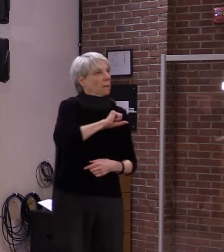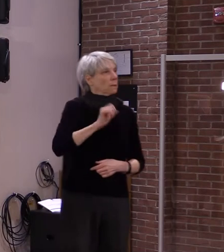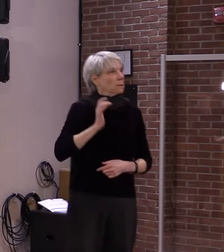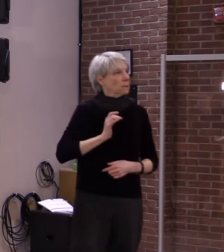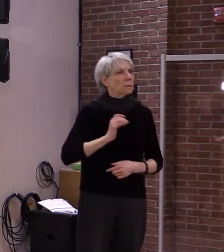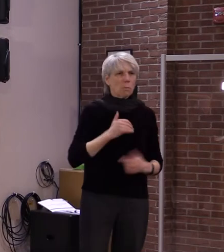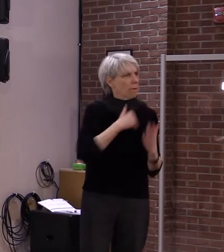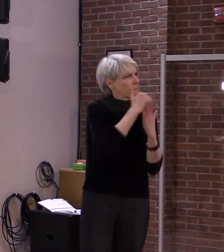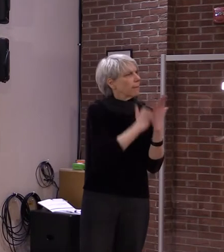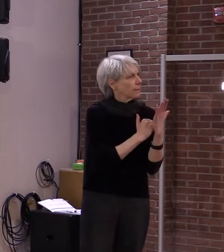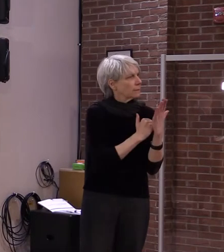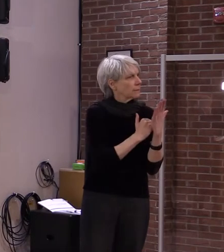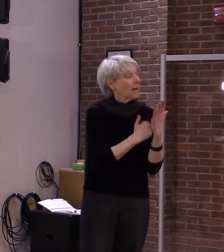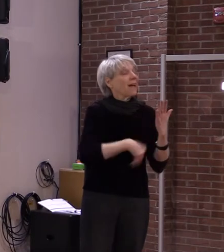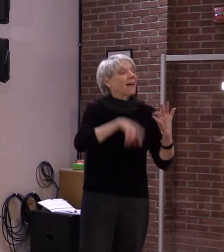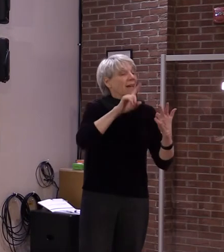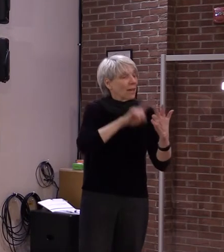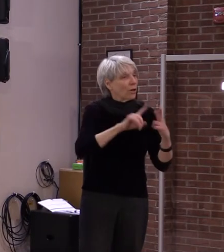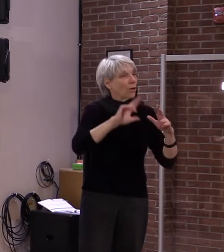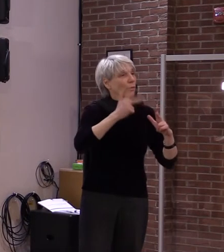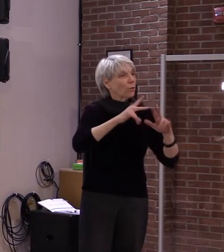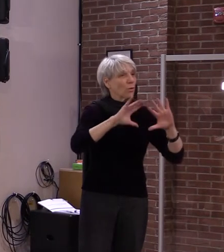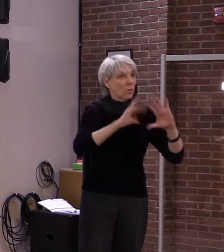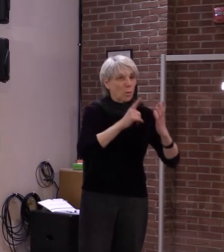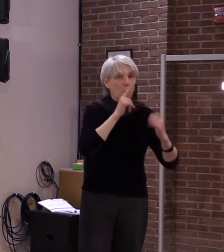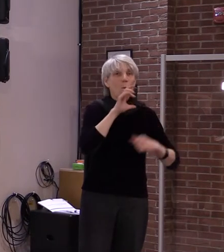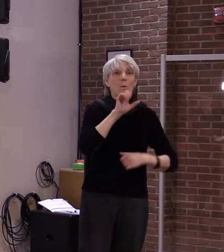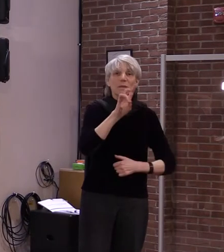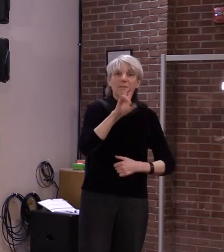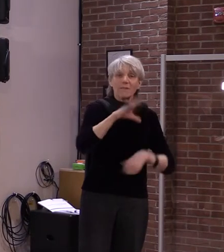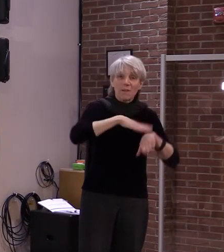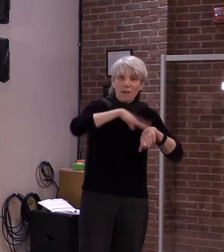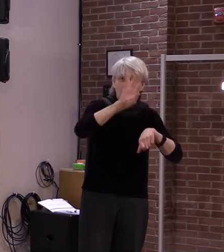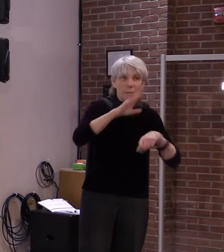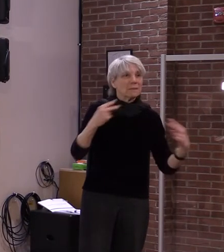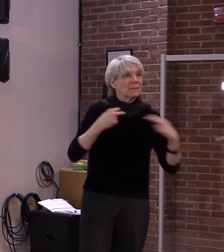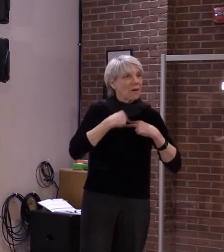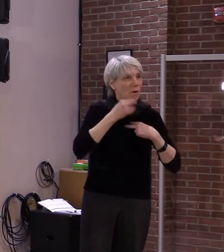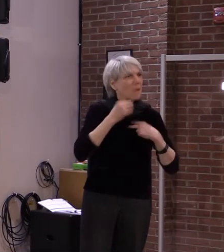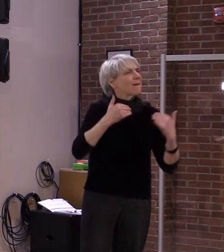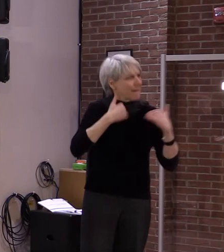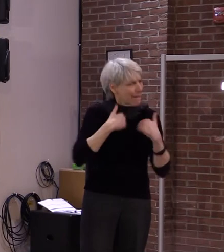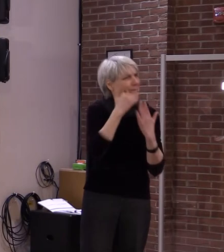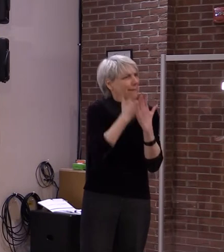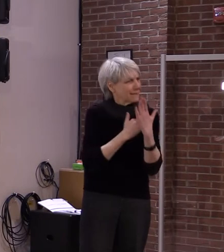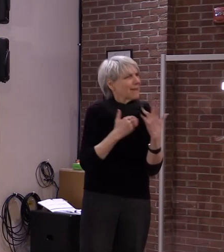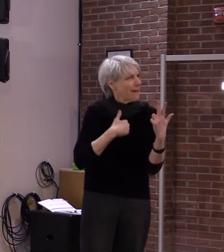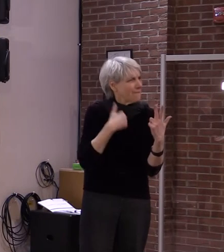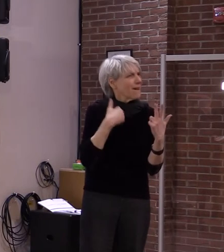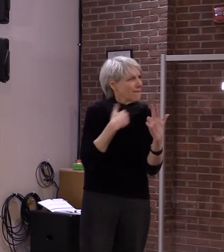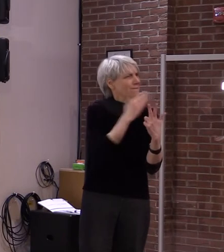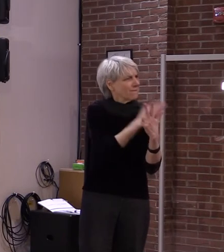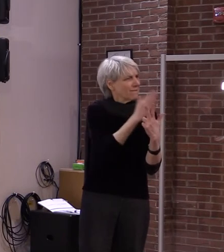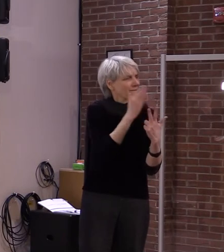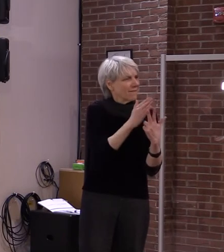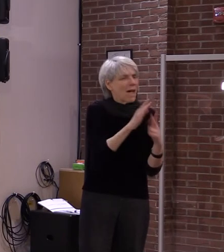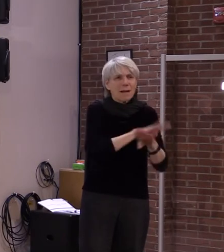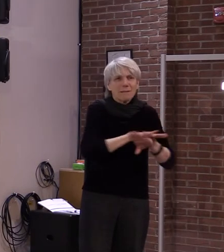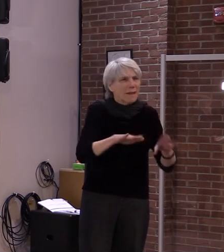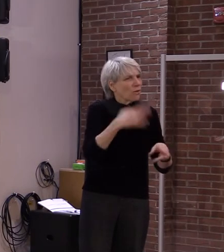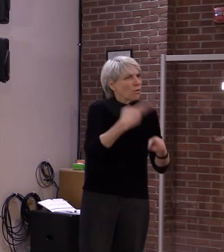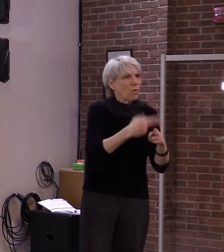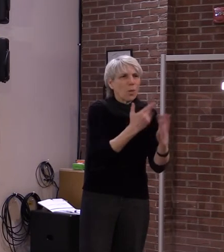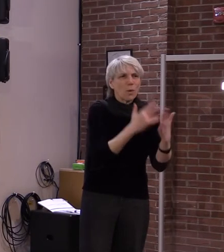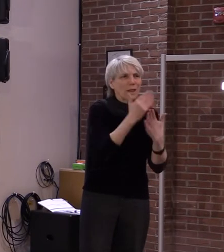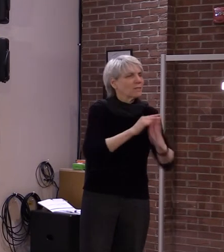of homebound 75 plus that are eligible these are the priority groups that we will call if there